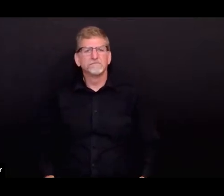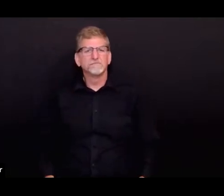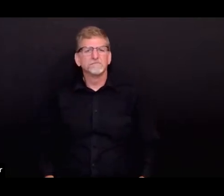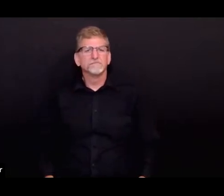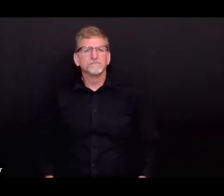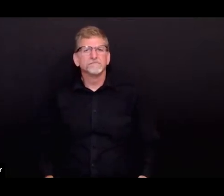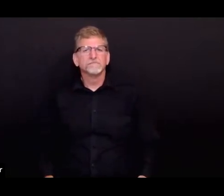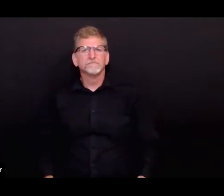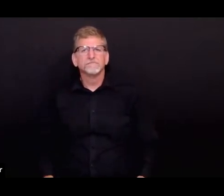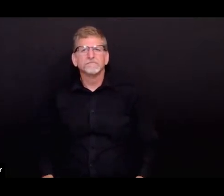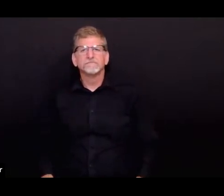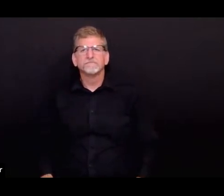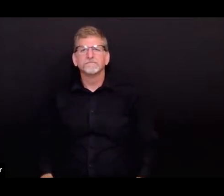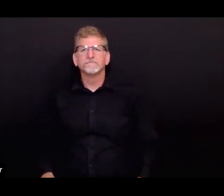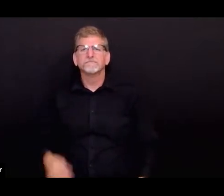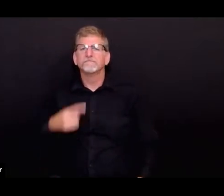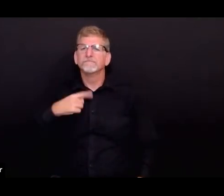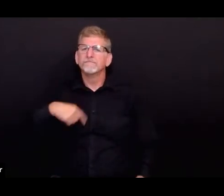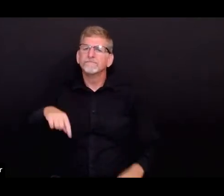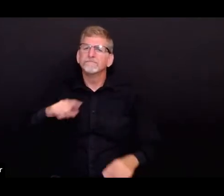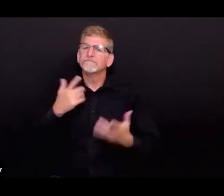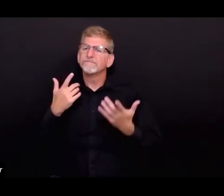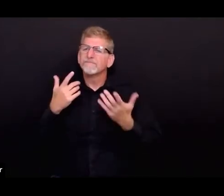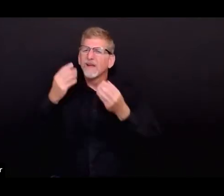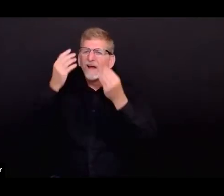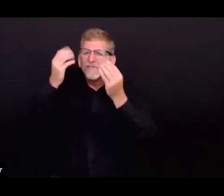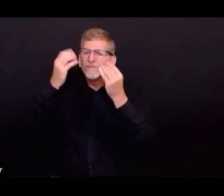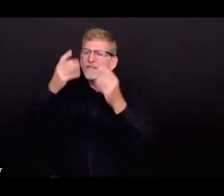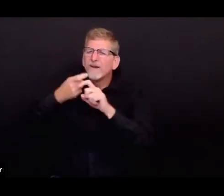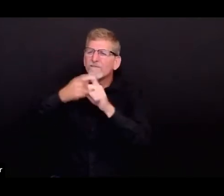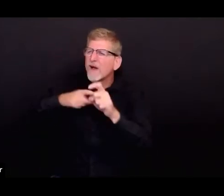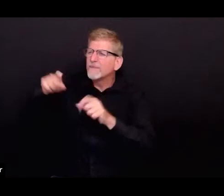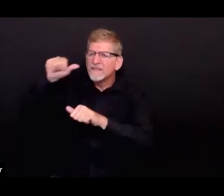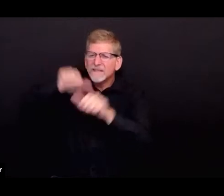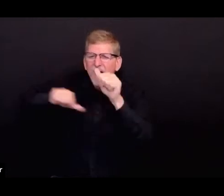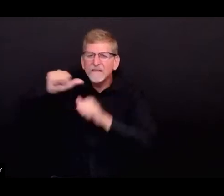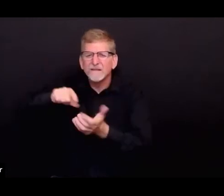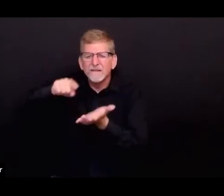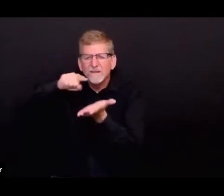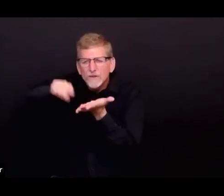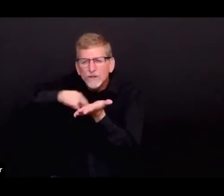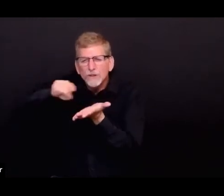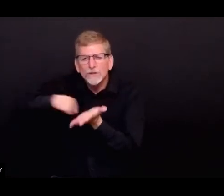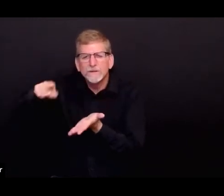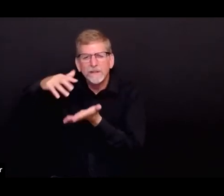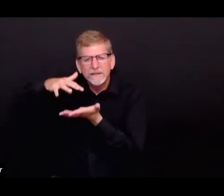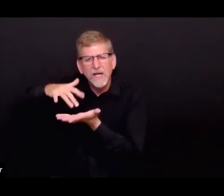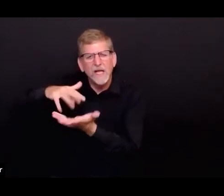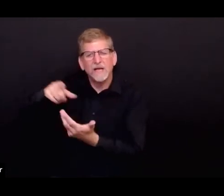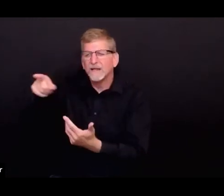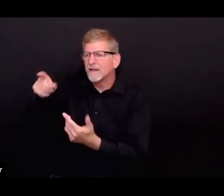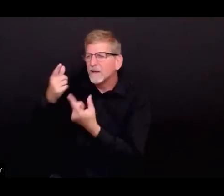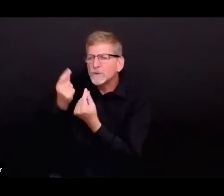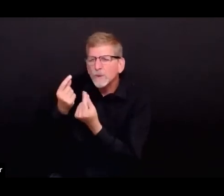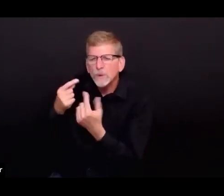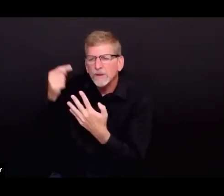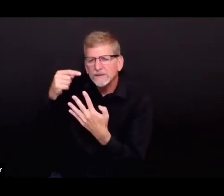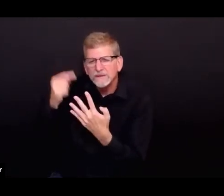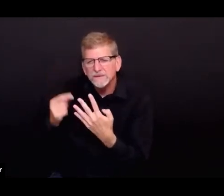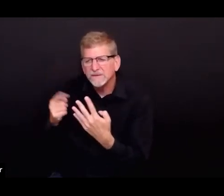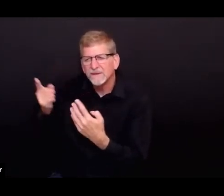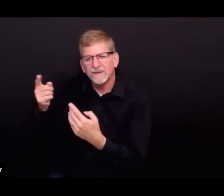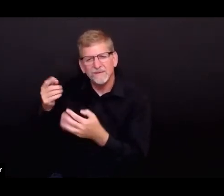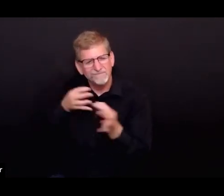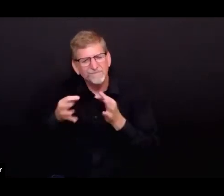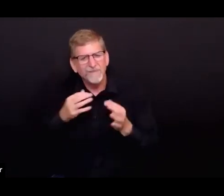we can to help Minnesotans know that both they and their neighbors are adhering and keeping folks safe. So, Chris,